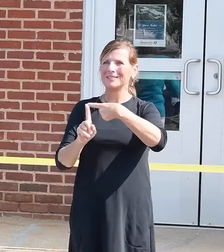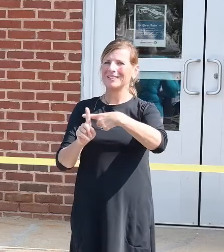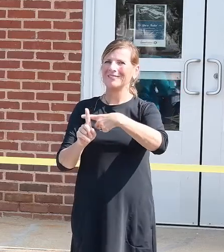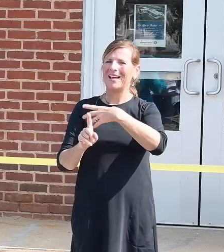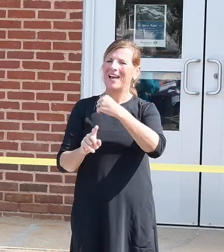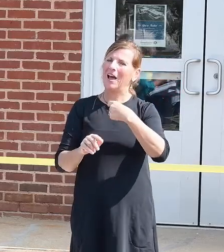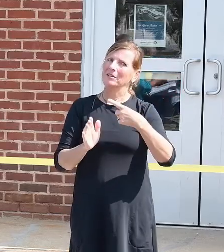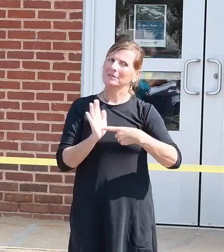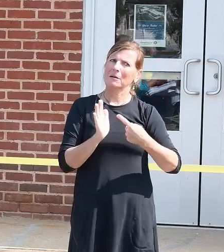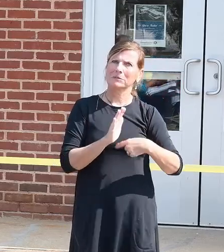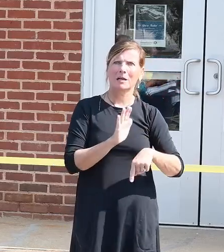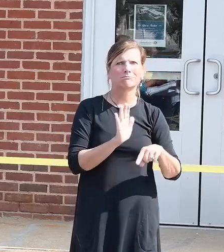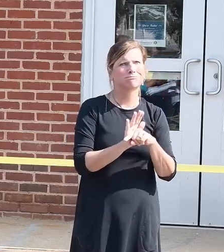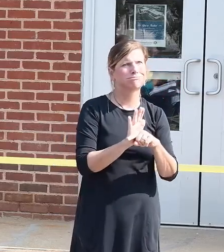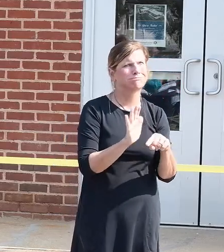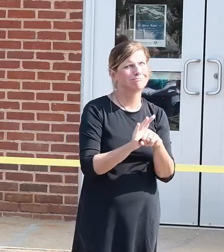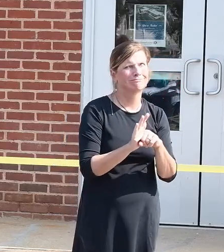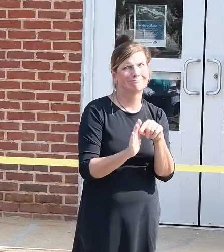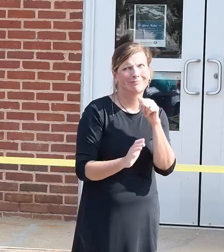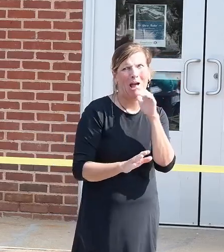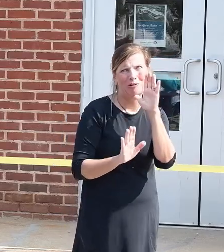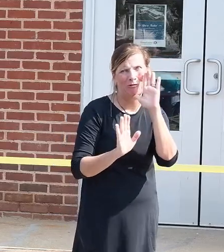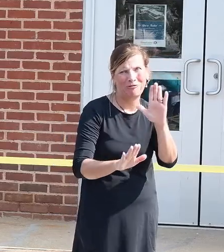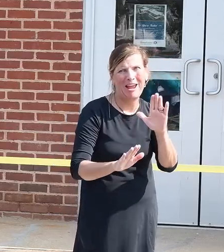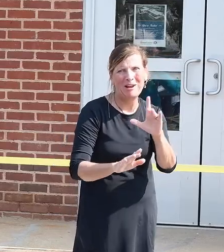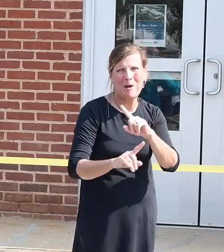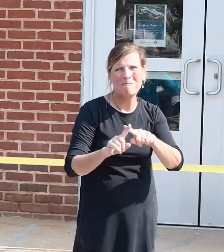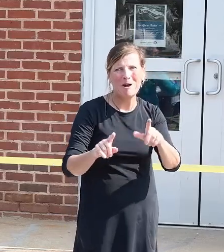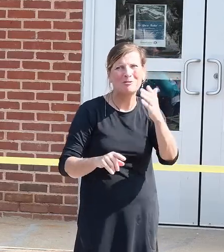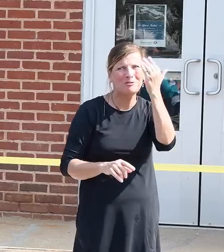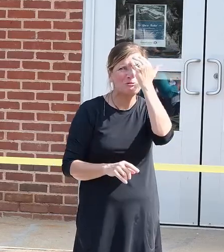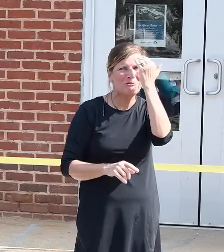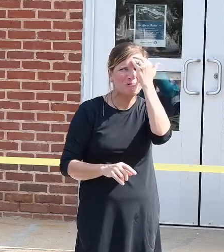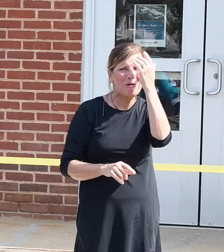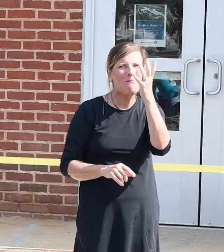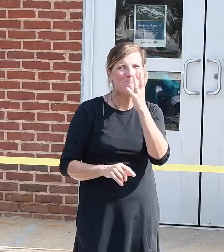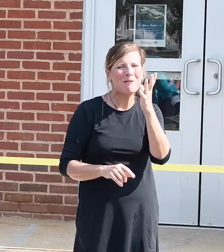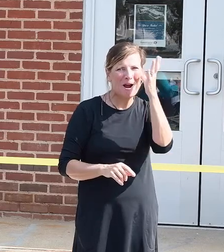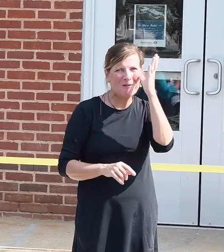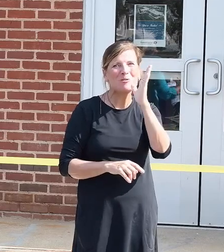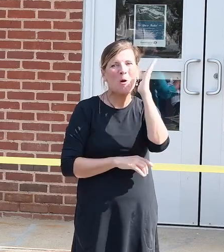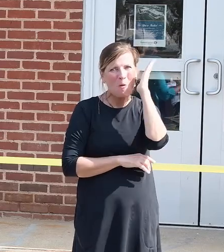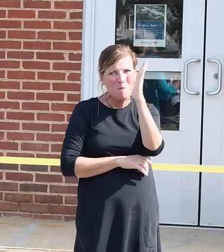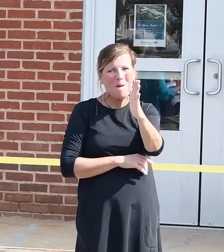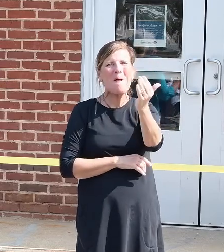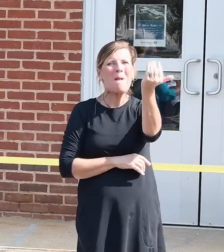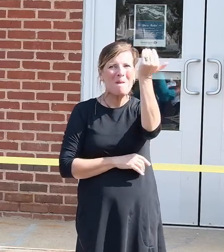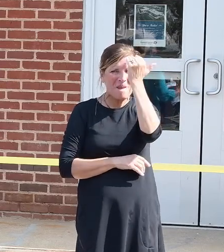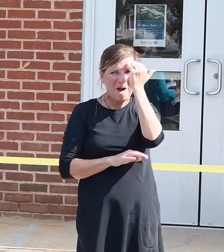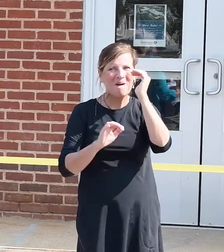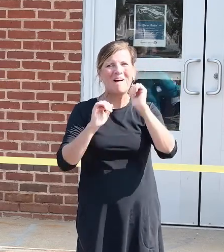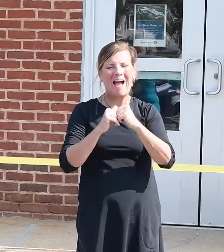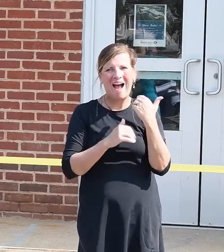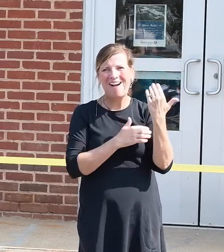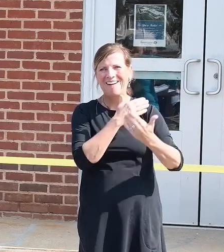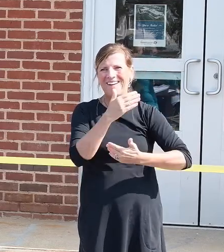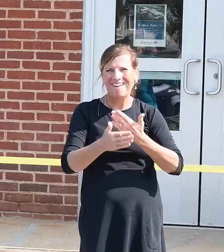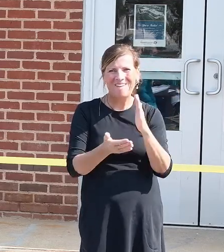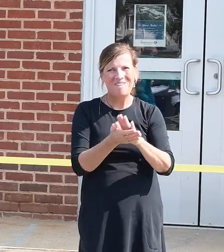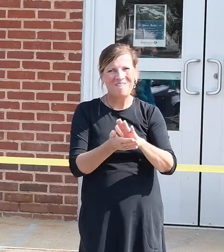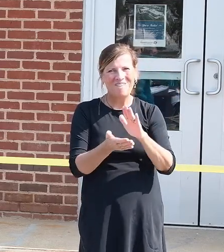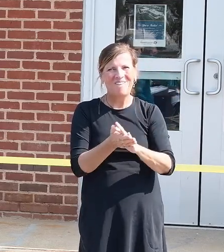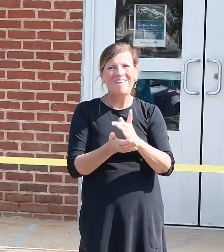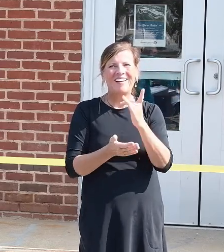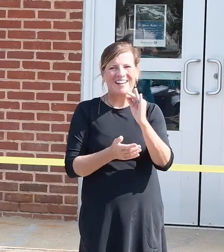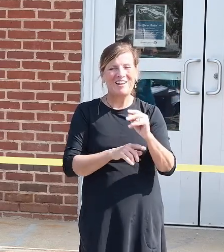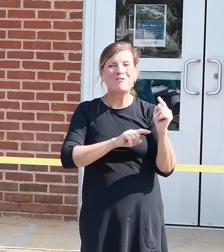and sometimes it wasn't that great of a thing. But you knew that your parents were going to know how you were doing in school if you went to